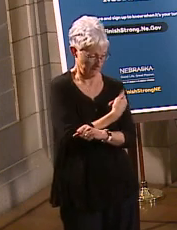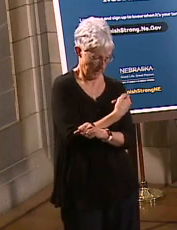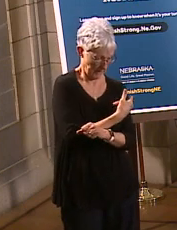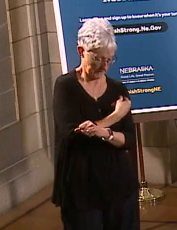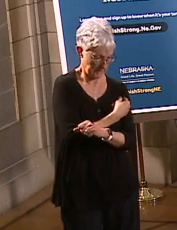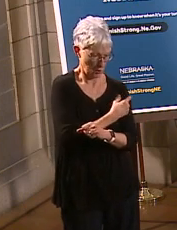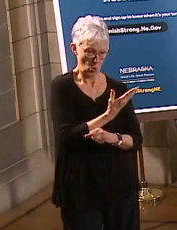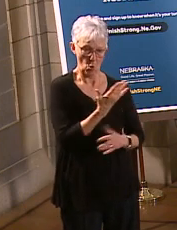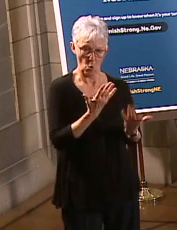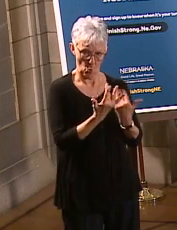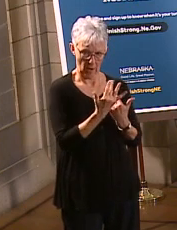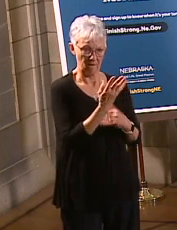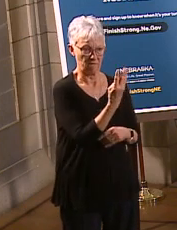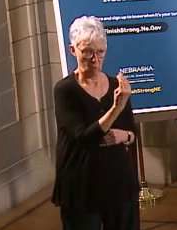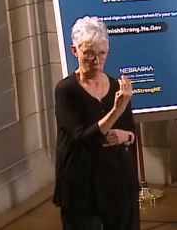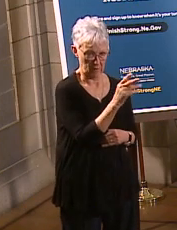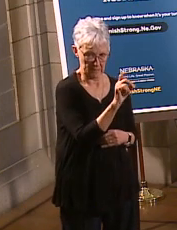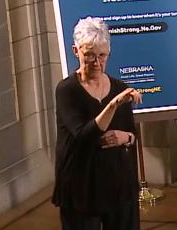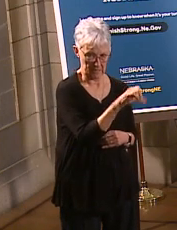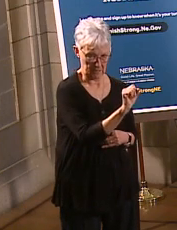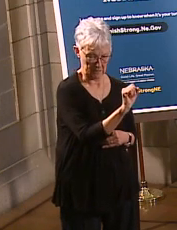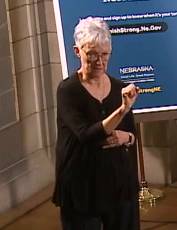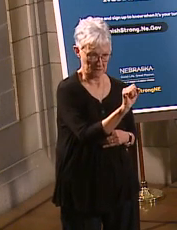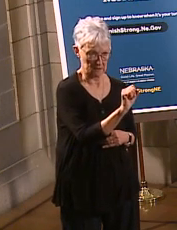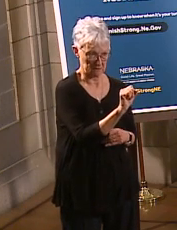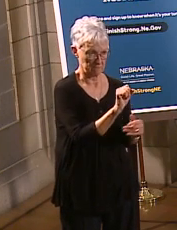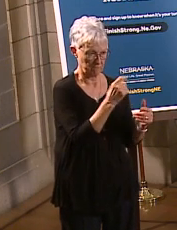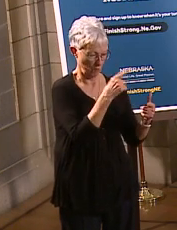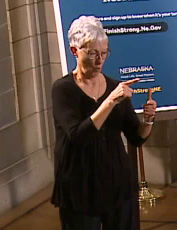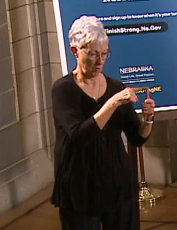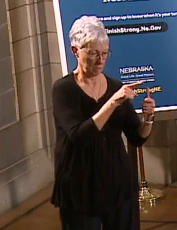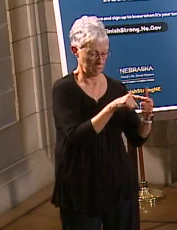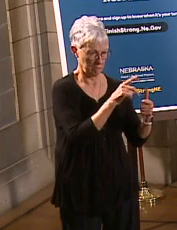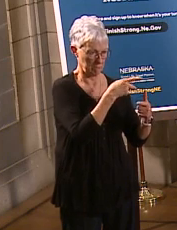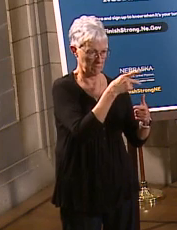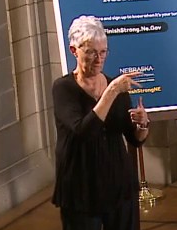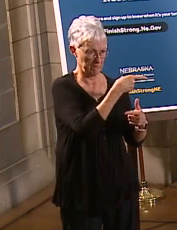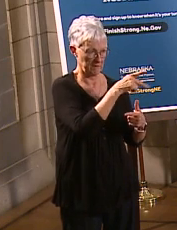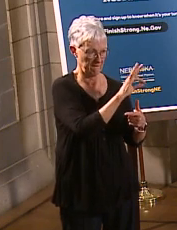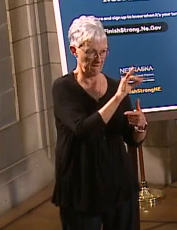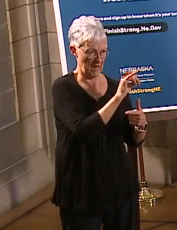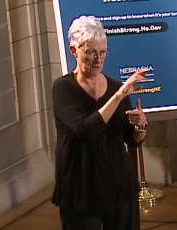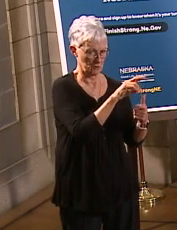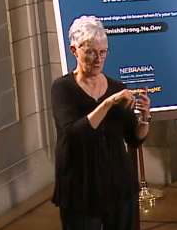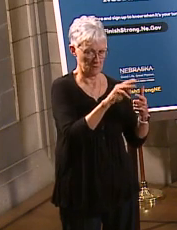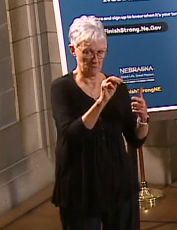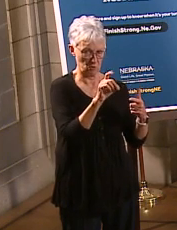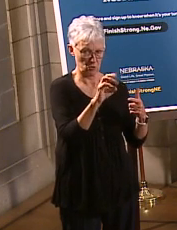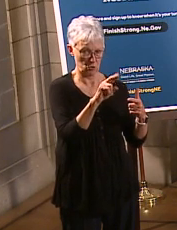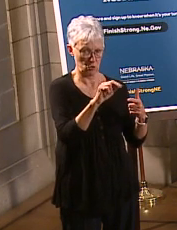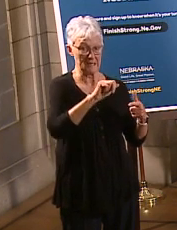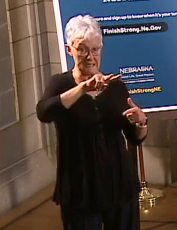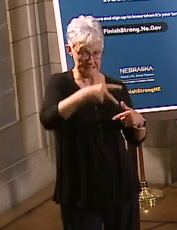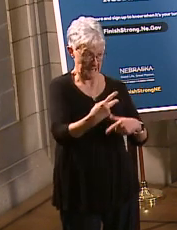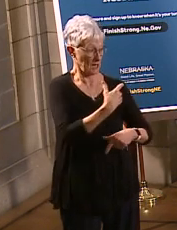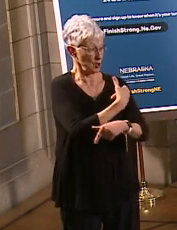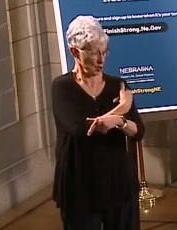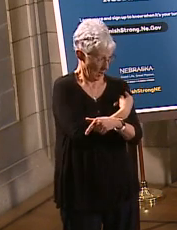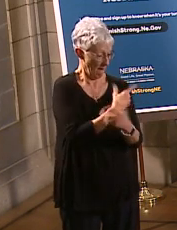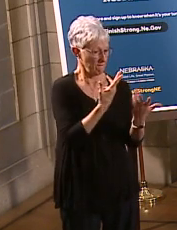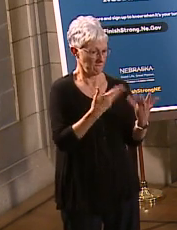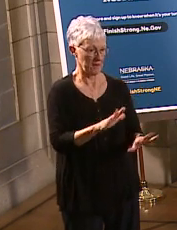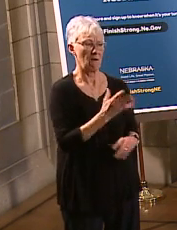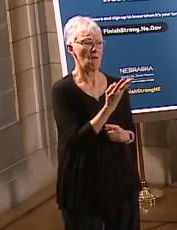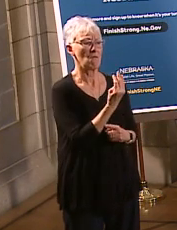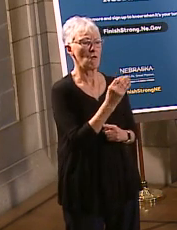that would be the second dose if you're using either the Moderna or the Pfizer, so 14 days after that second dose. And then if you do get exposed,